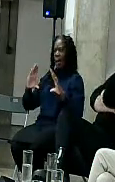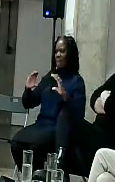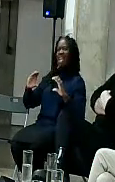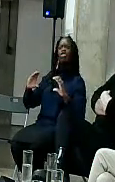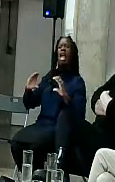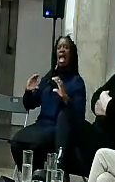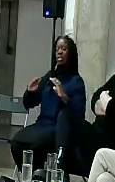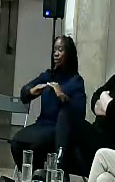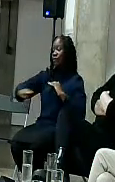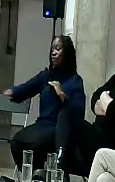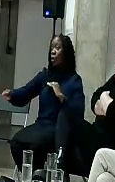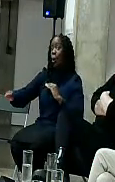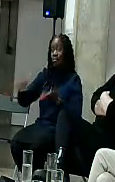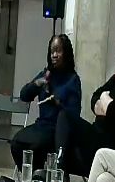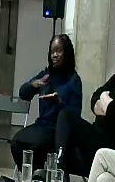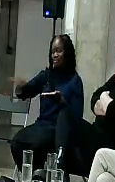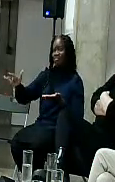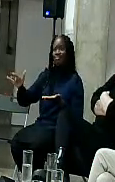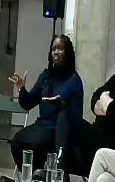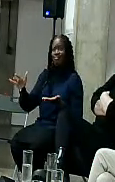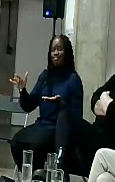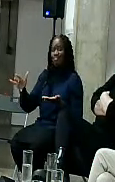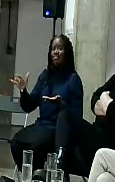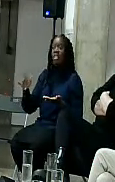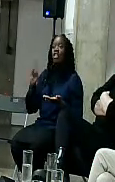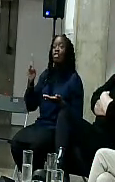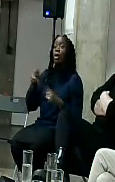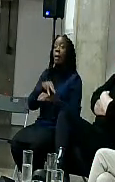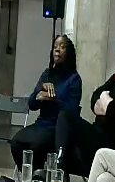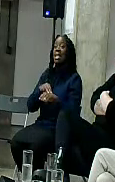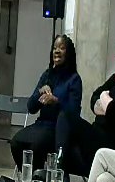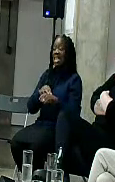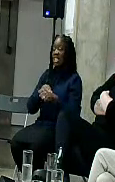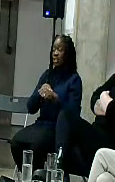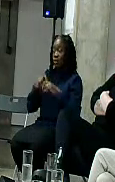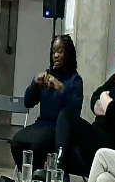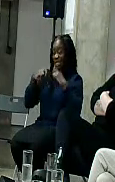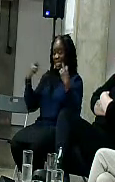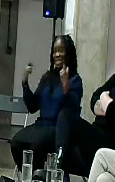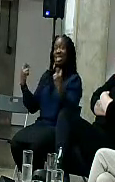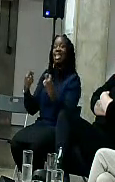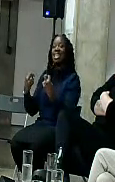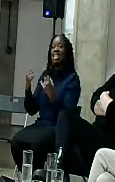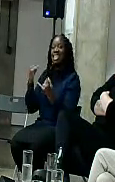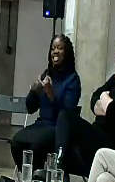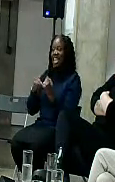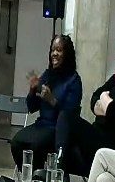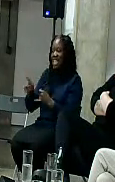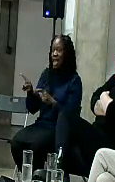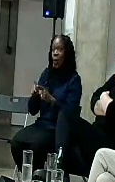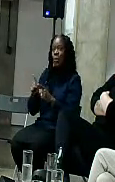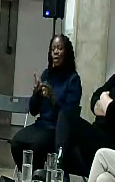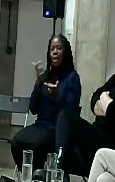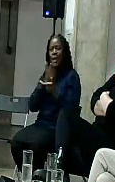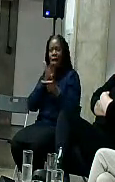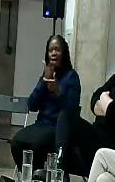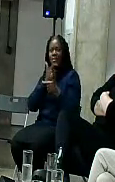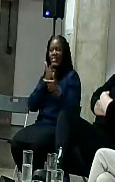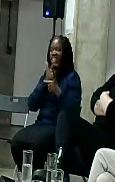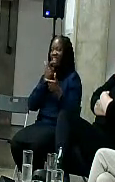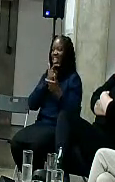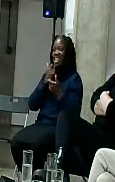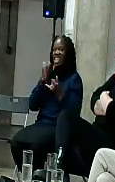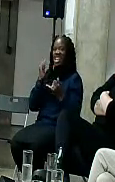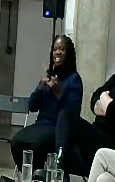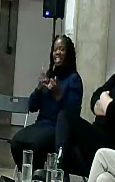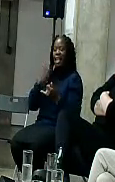So it's nothing there. So the police were sitting round, and he was there, and they were laughing. And Shani always liked a